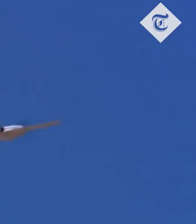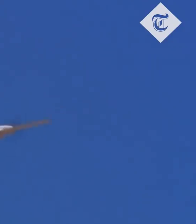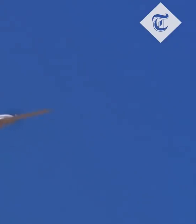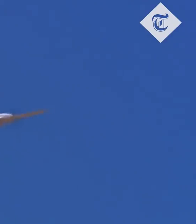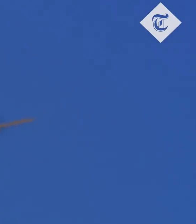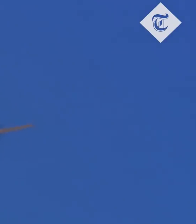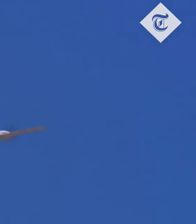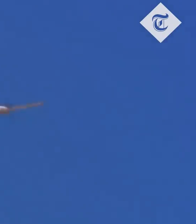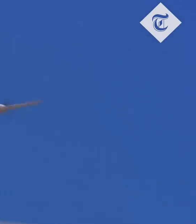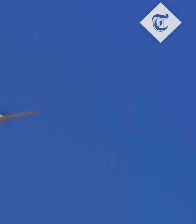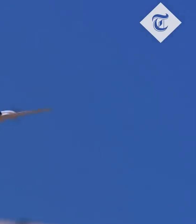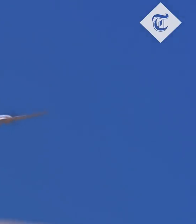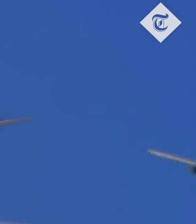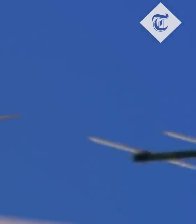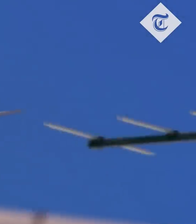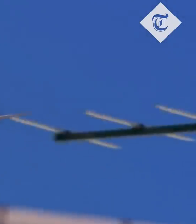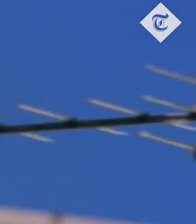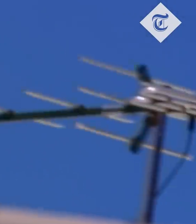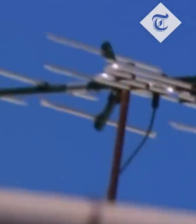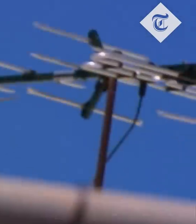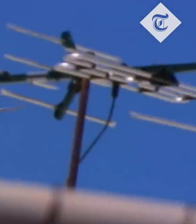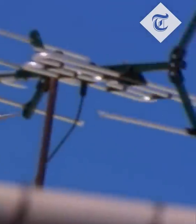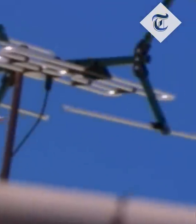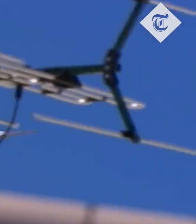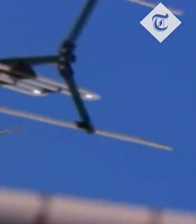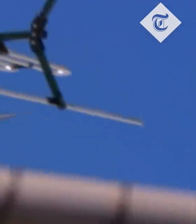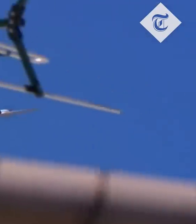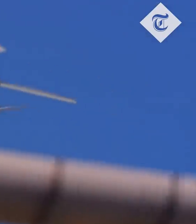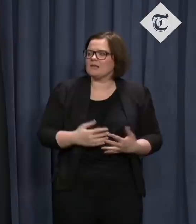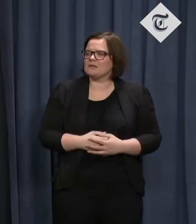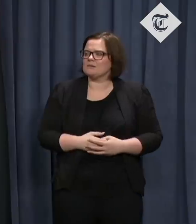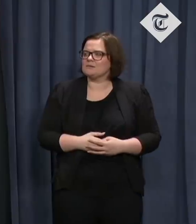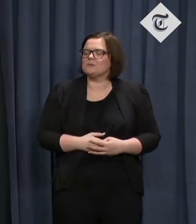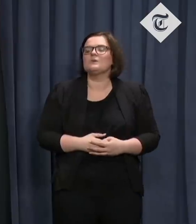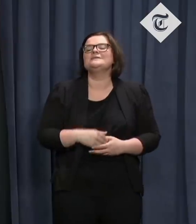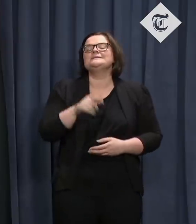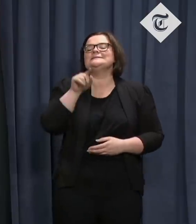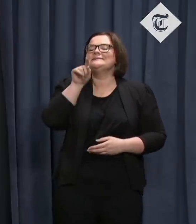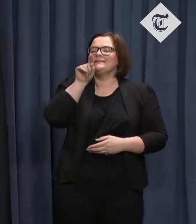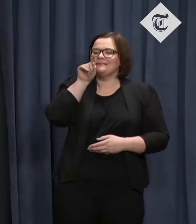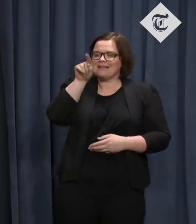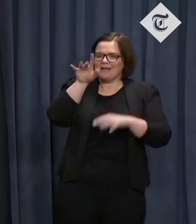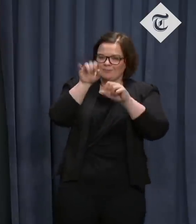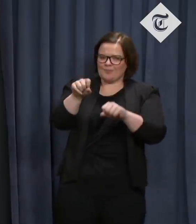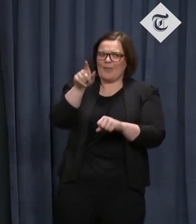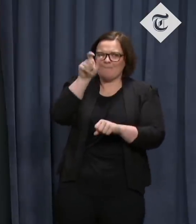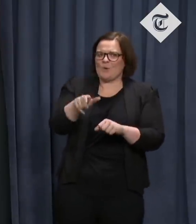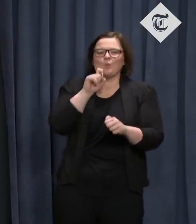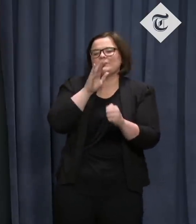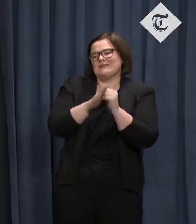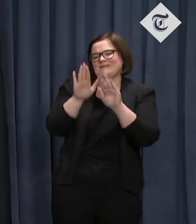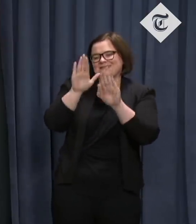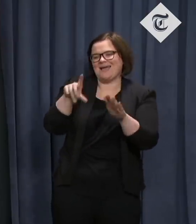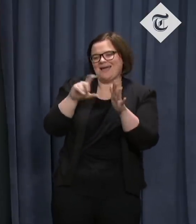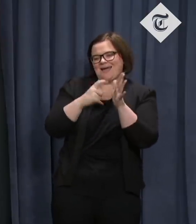it a security issue? Is it a play here? A person in that situation would not remain in Carnarvon anyway.